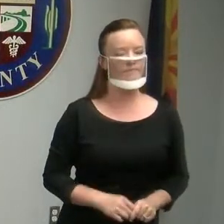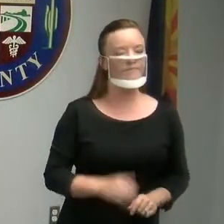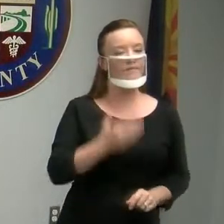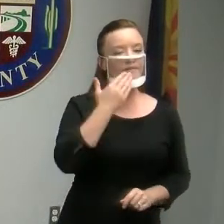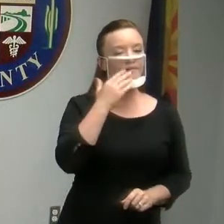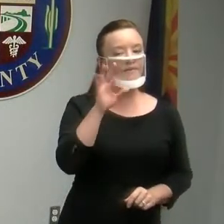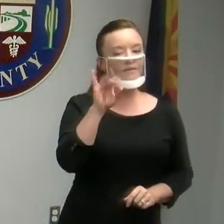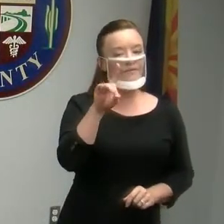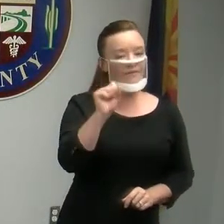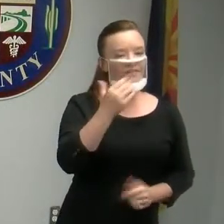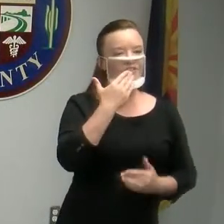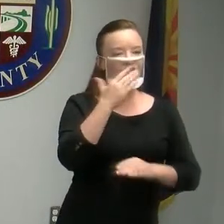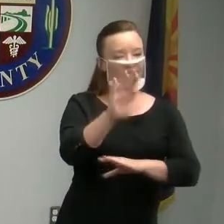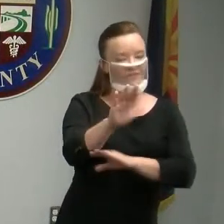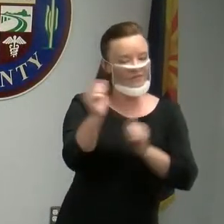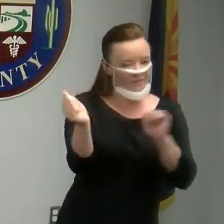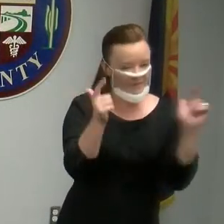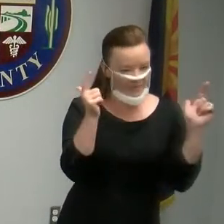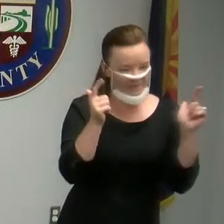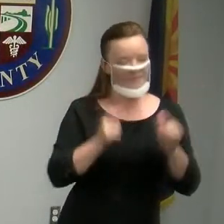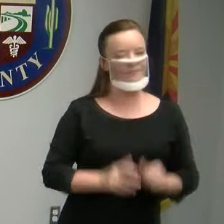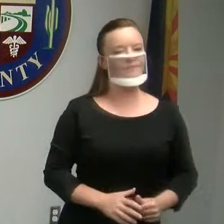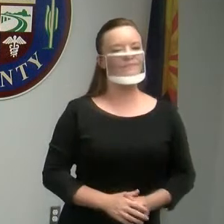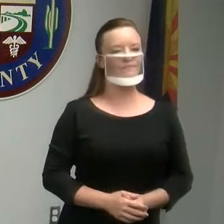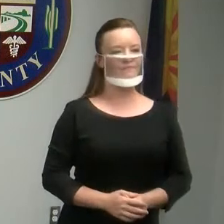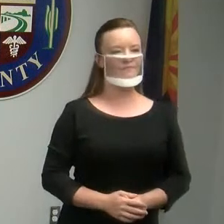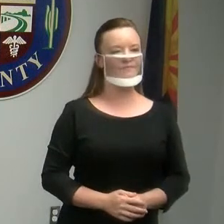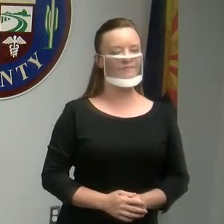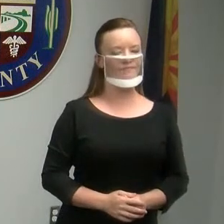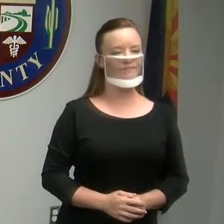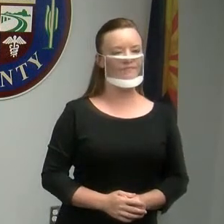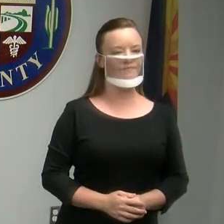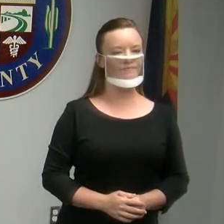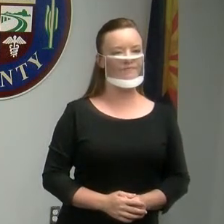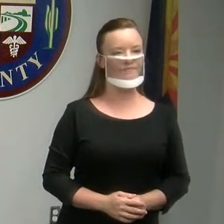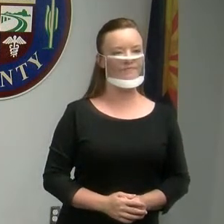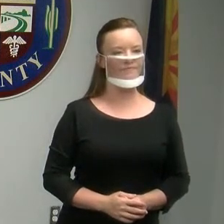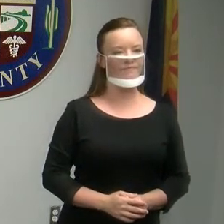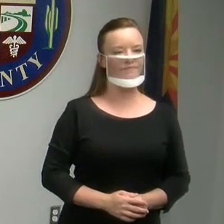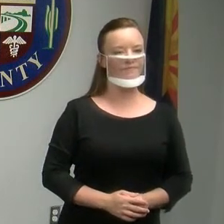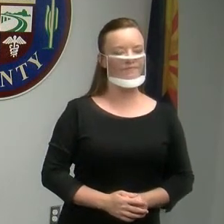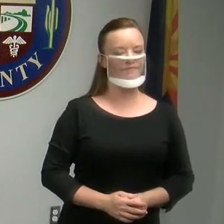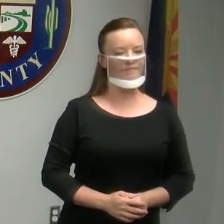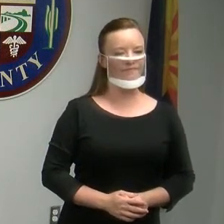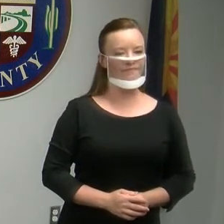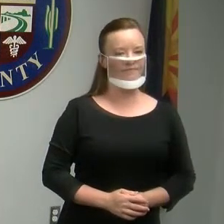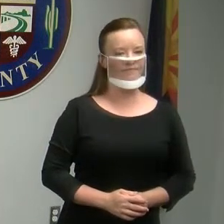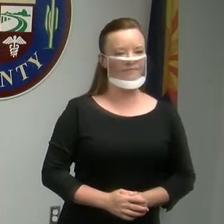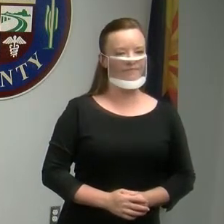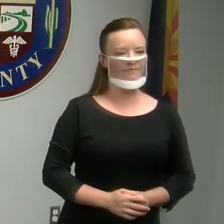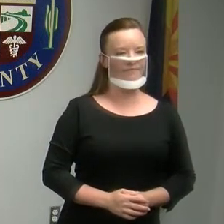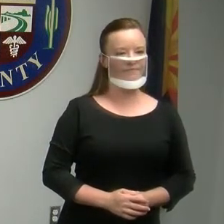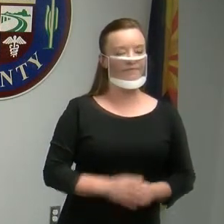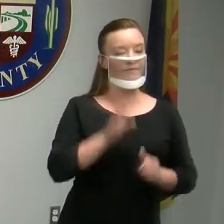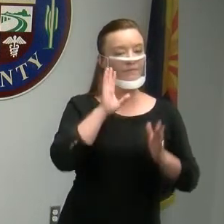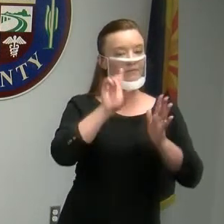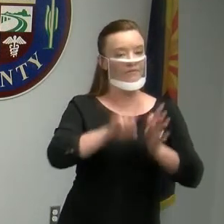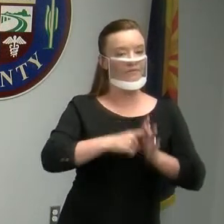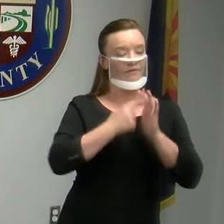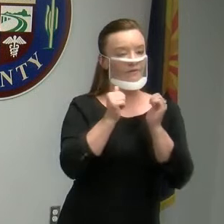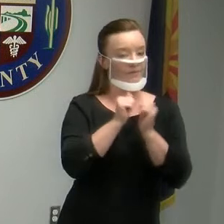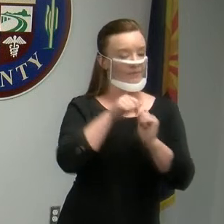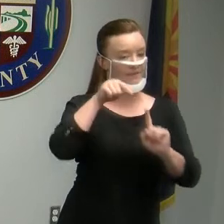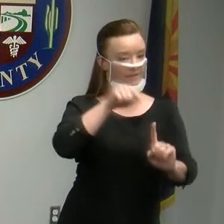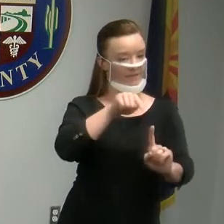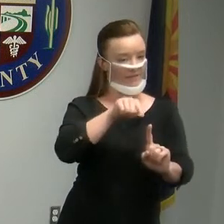Thank you, Fields, and good afternoon, everyone. We'll start with the fact